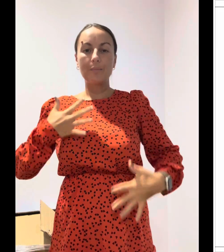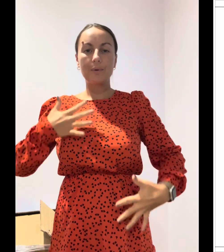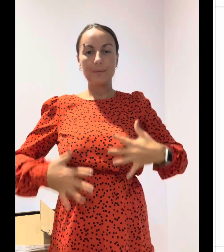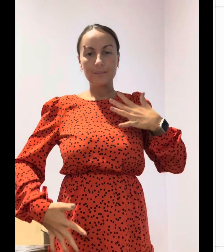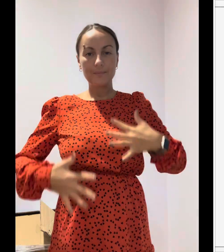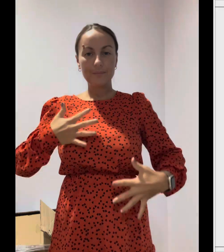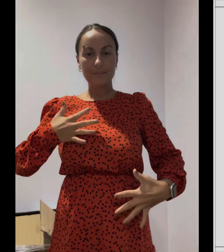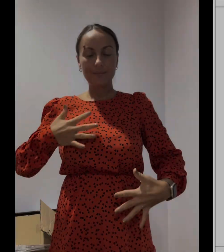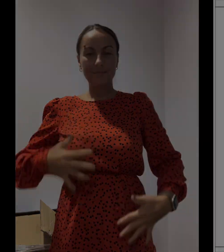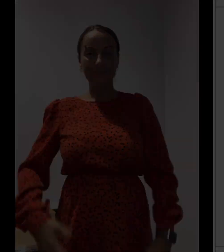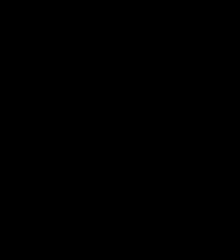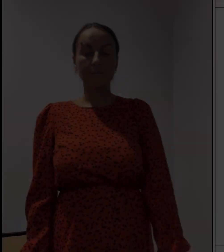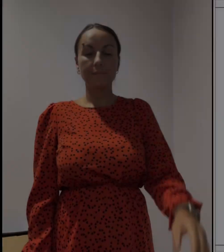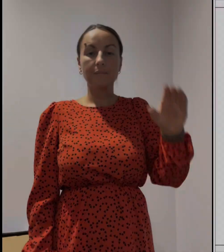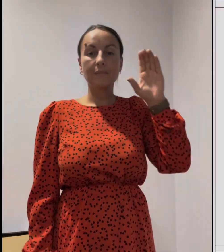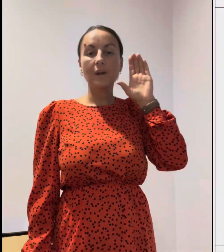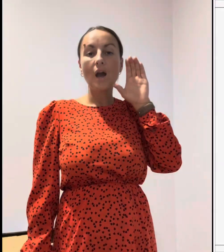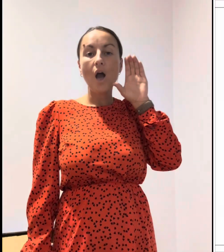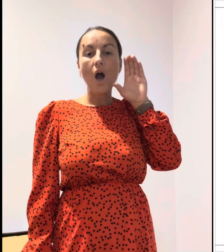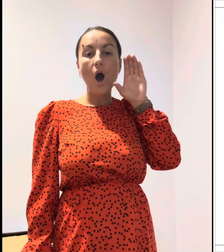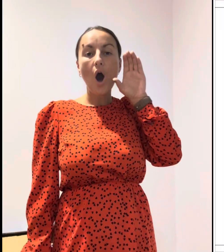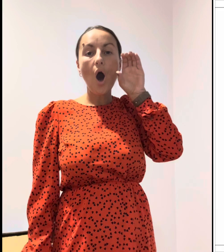dress up.